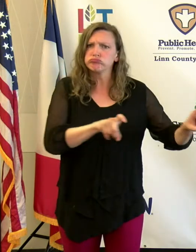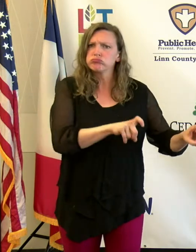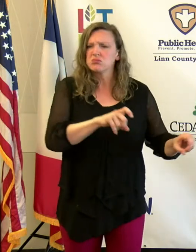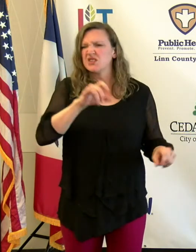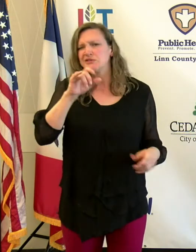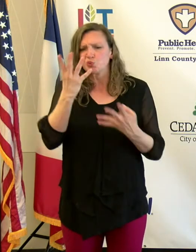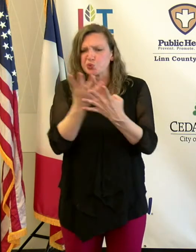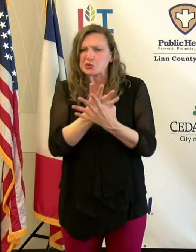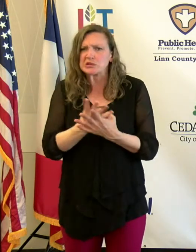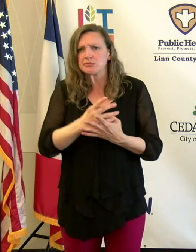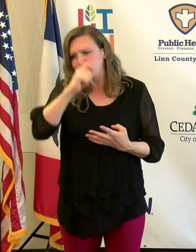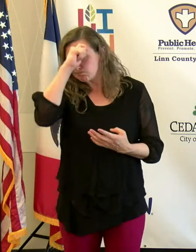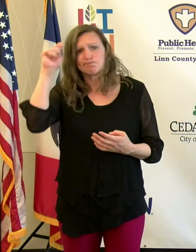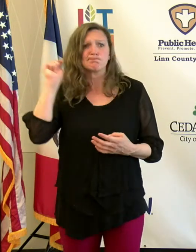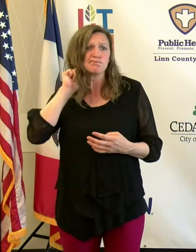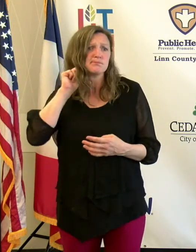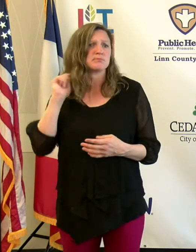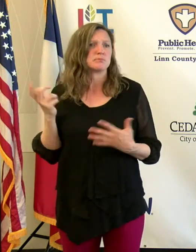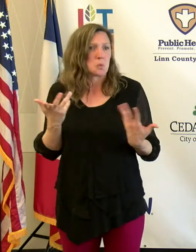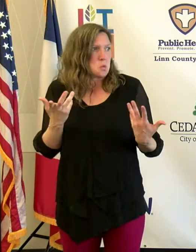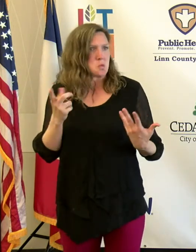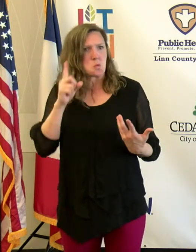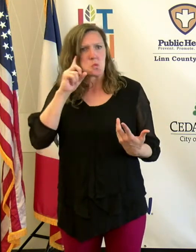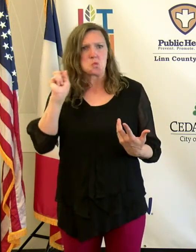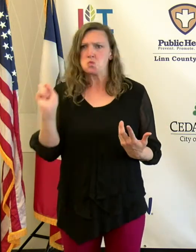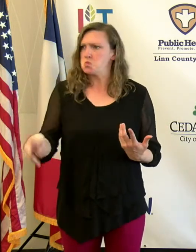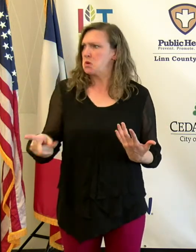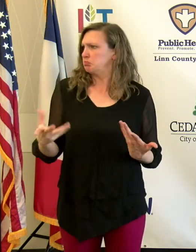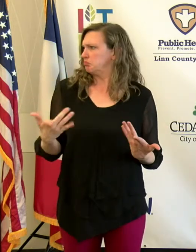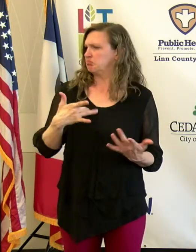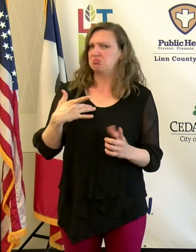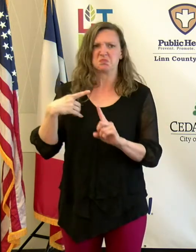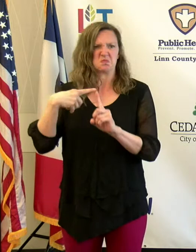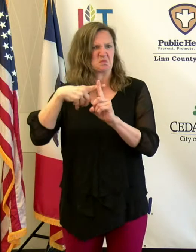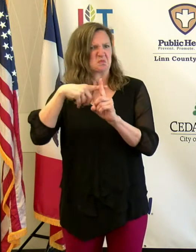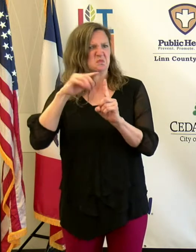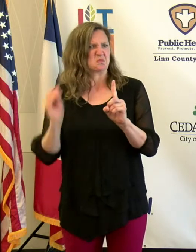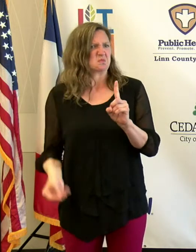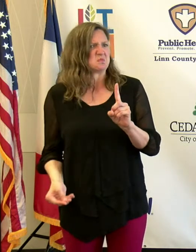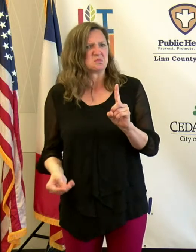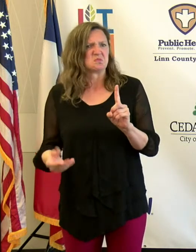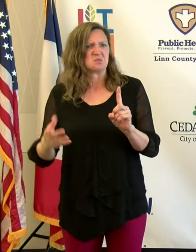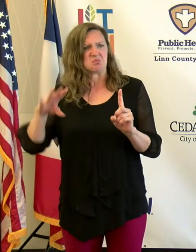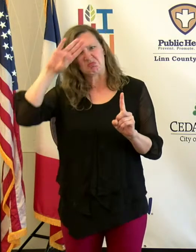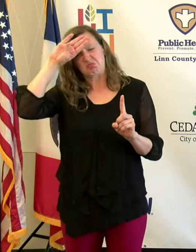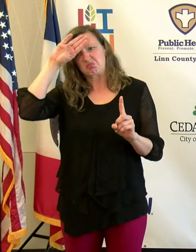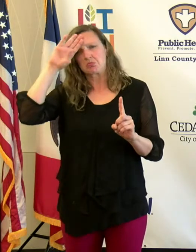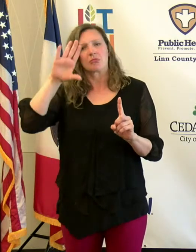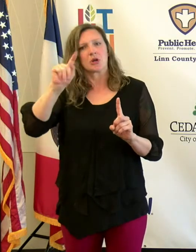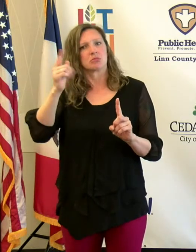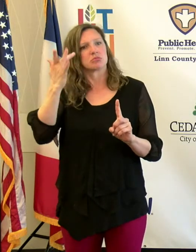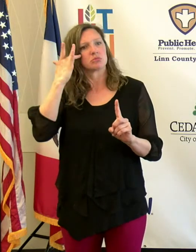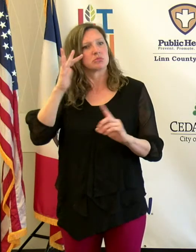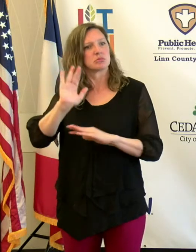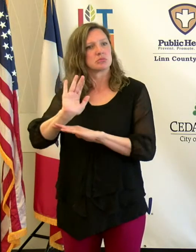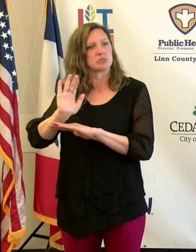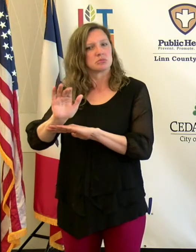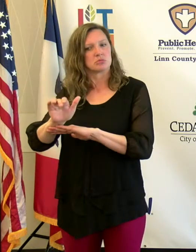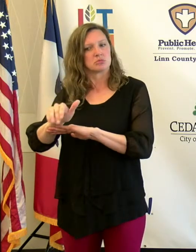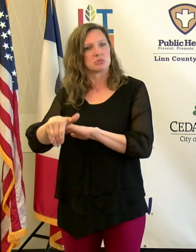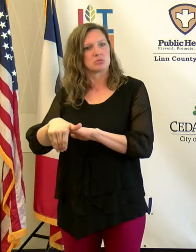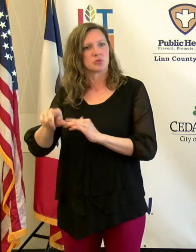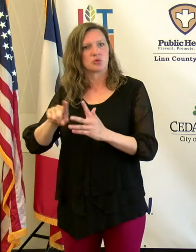all persons entering the correctional center. However, he left work near the end of his shift when he became symptomatic with a 102-degree